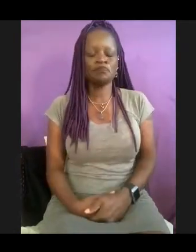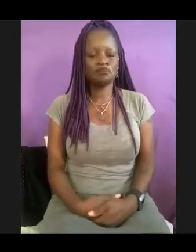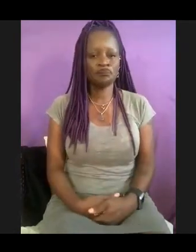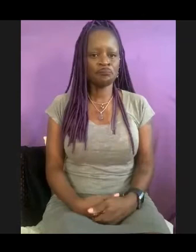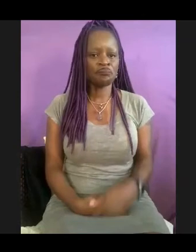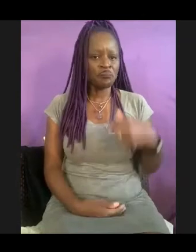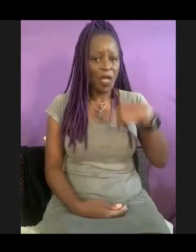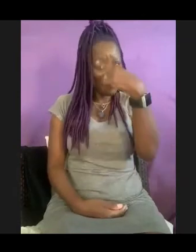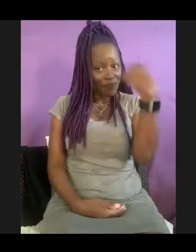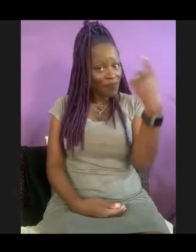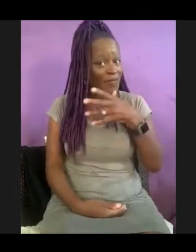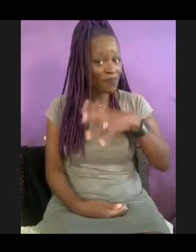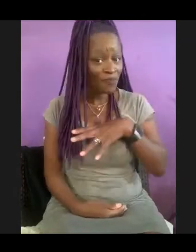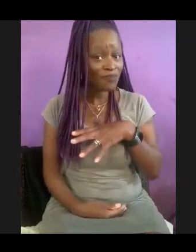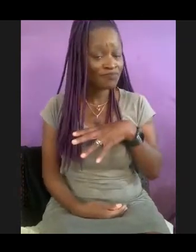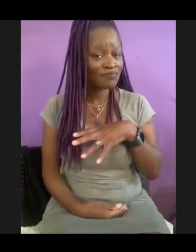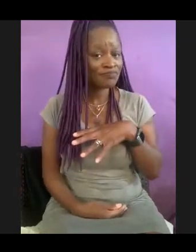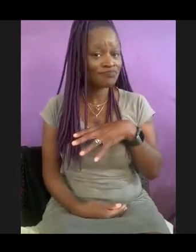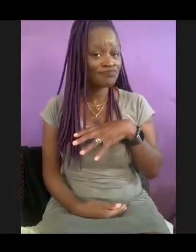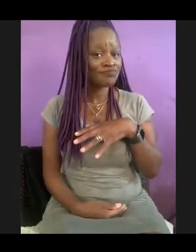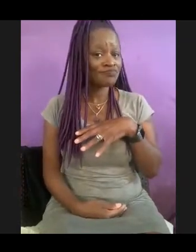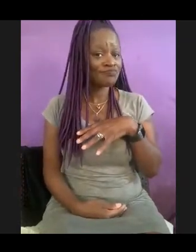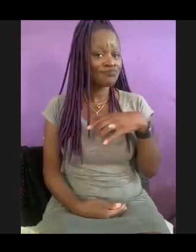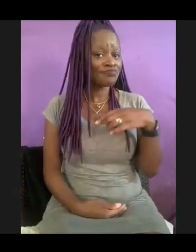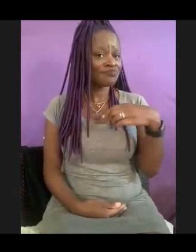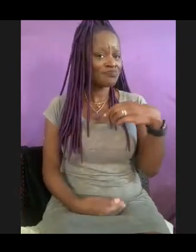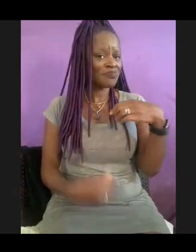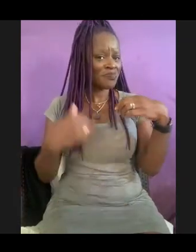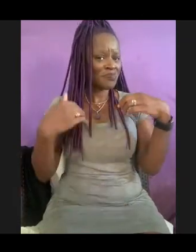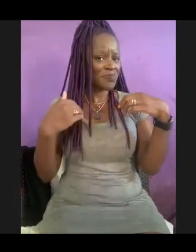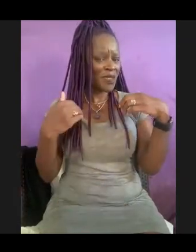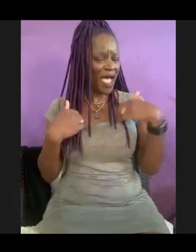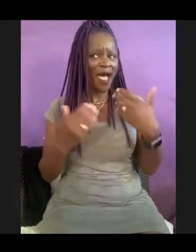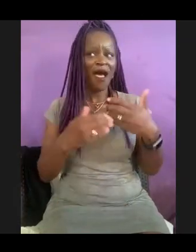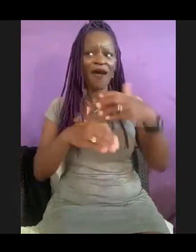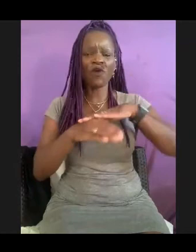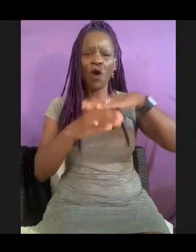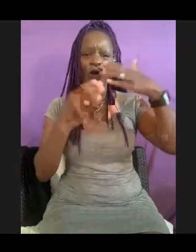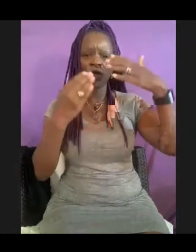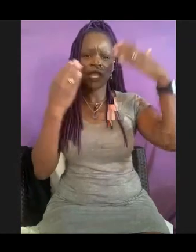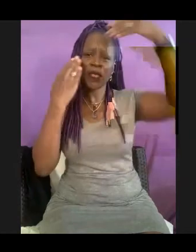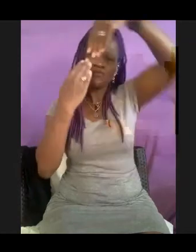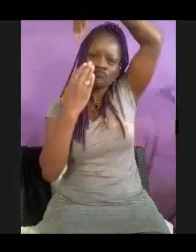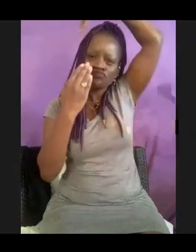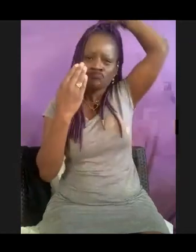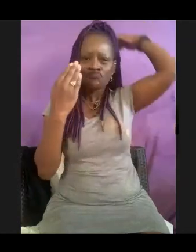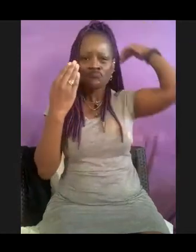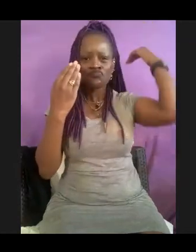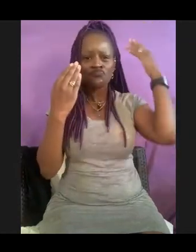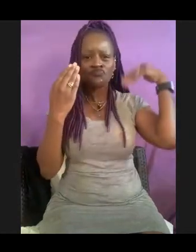Black female, and I'm wearing a long sleeve